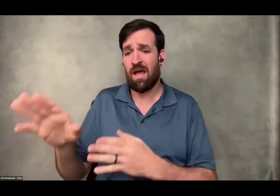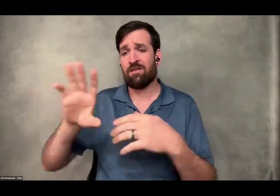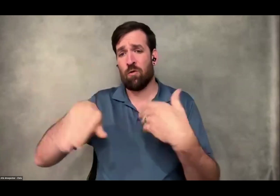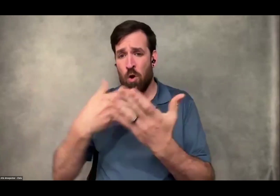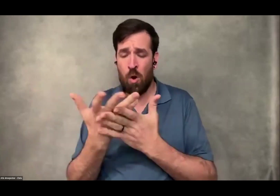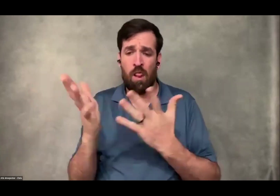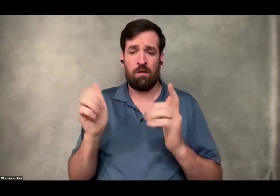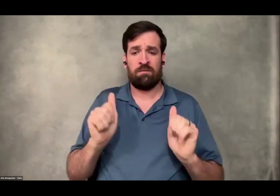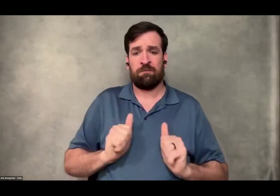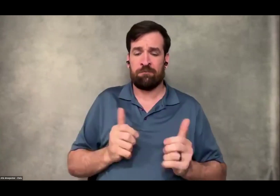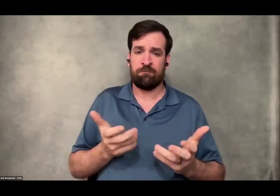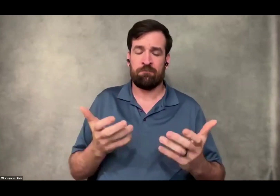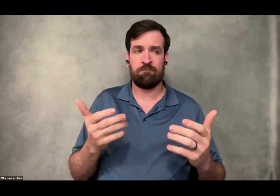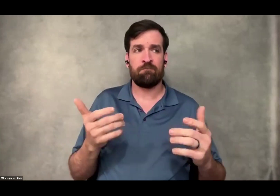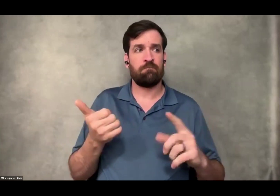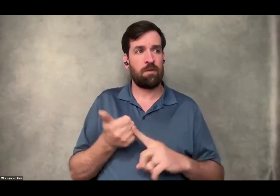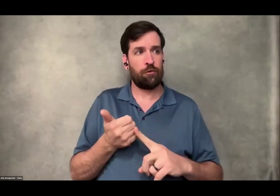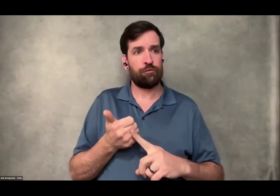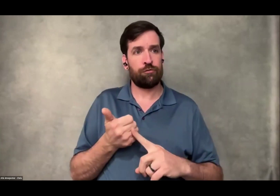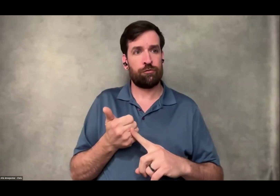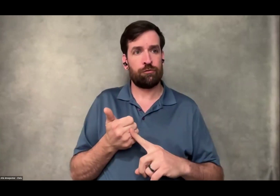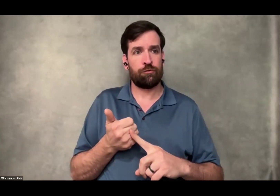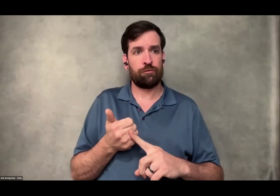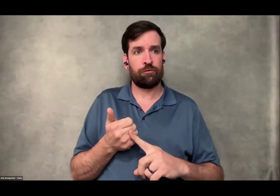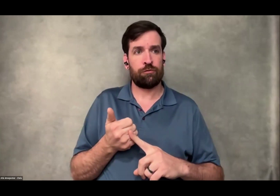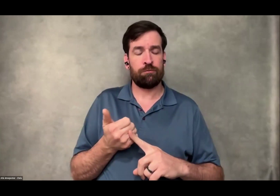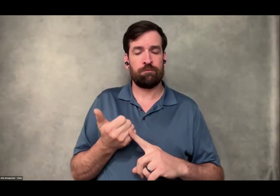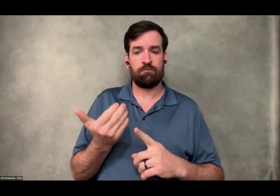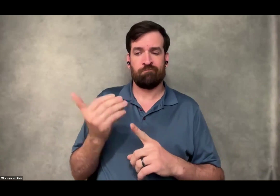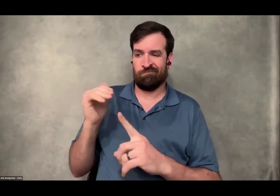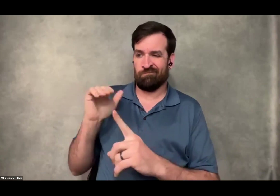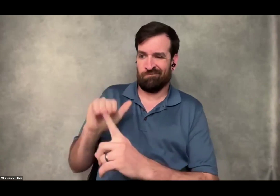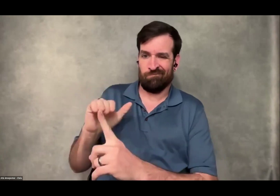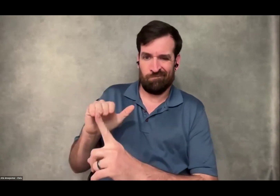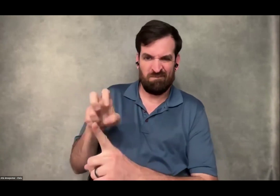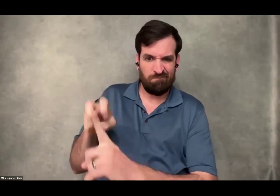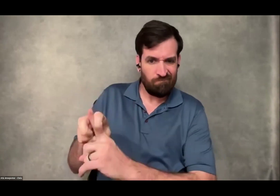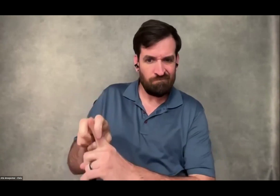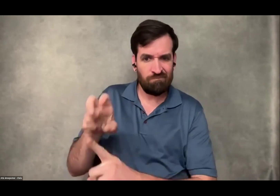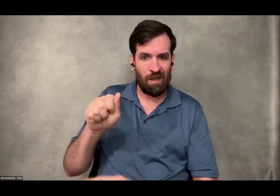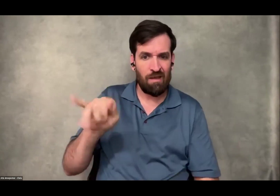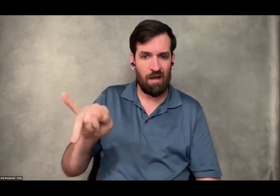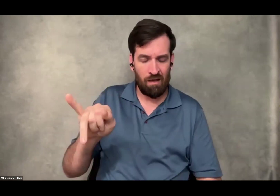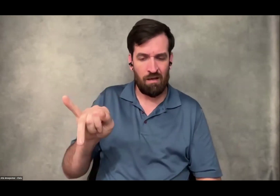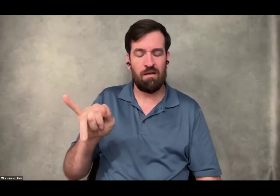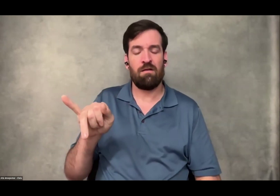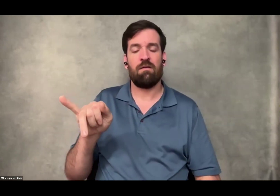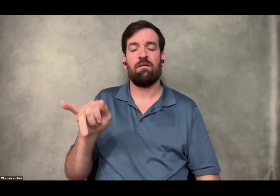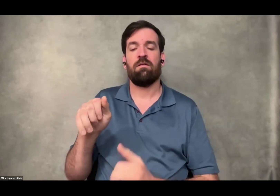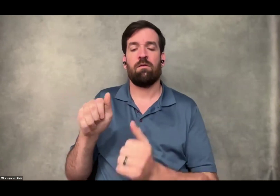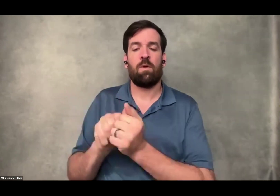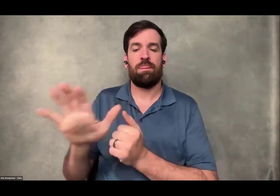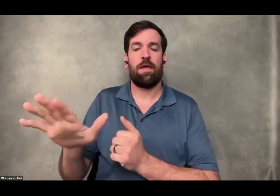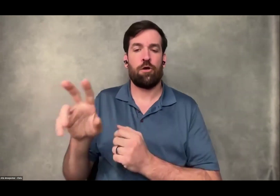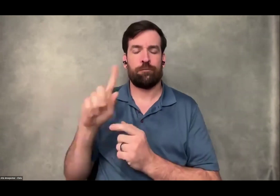So they are consulting AI with their